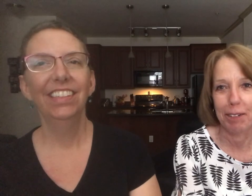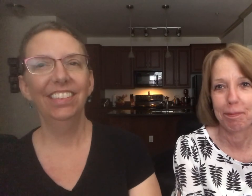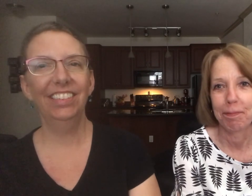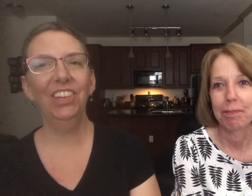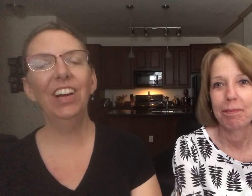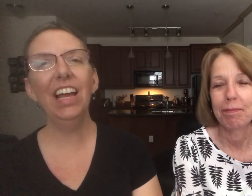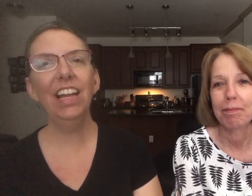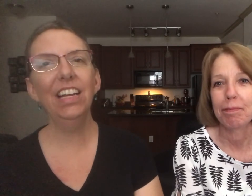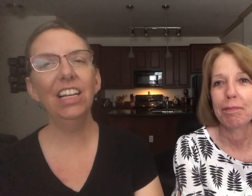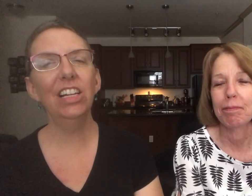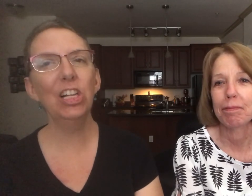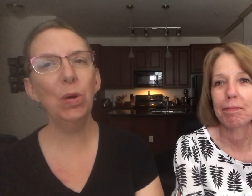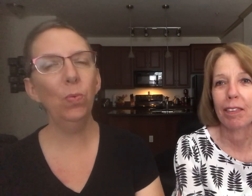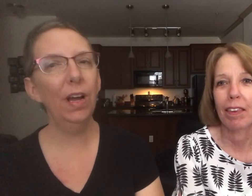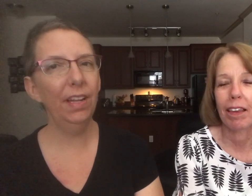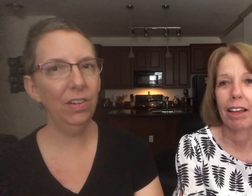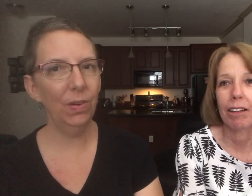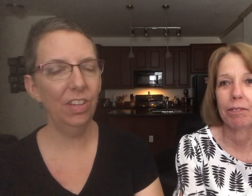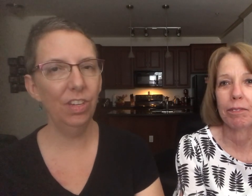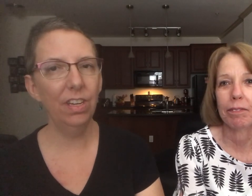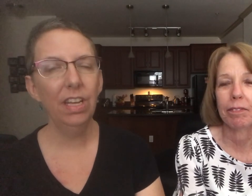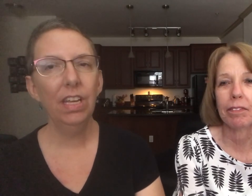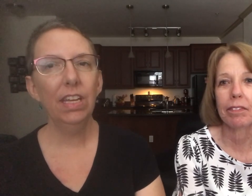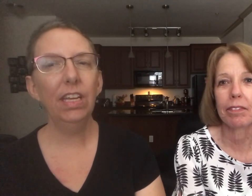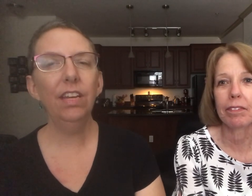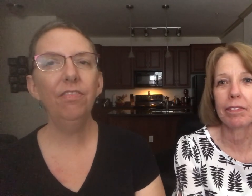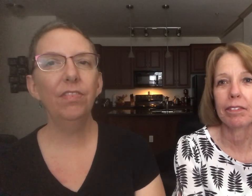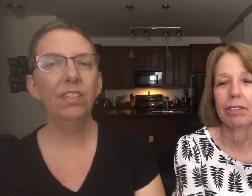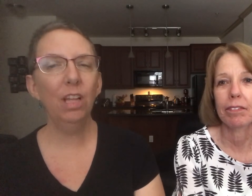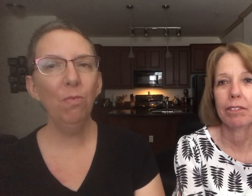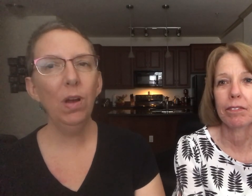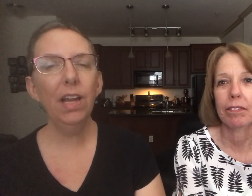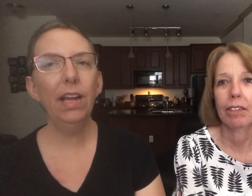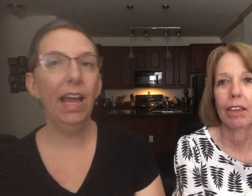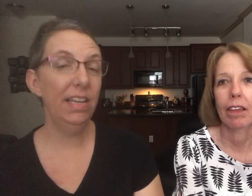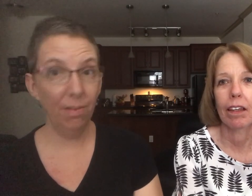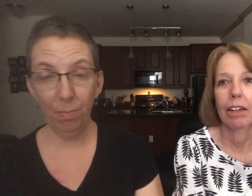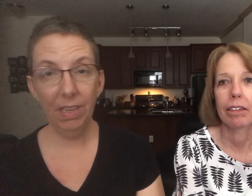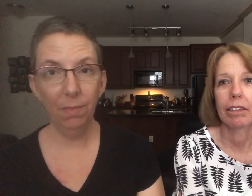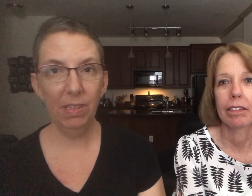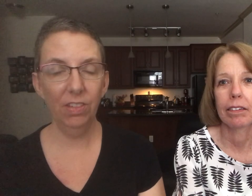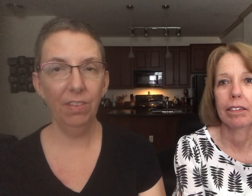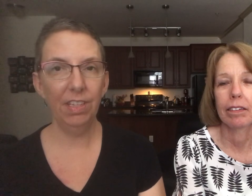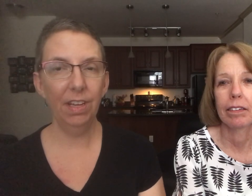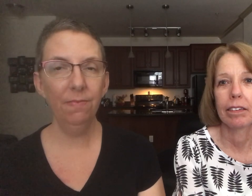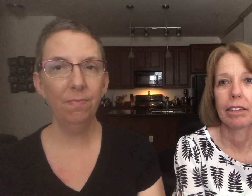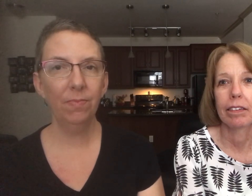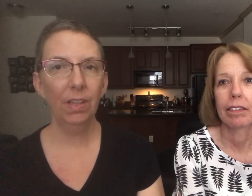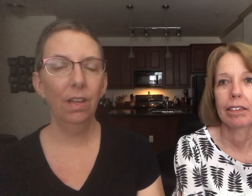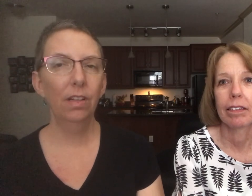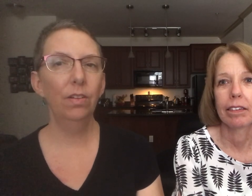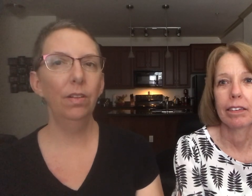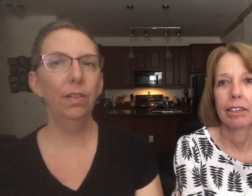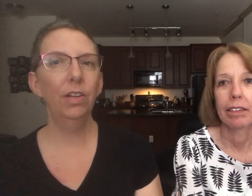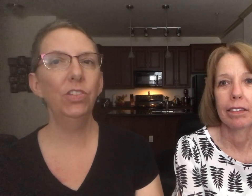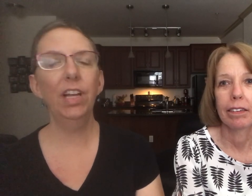Okay. So, and another question. If someone had never been to Pennsylvania, there's like